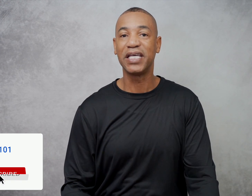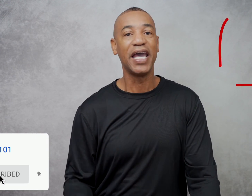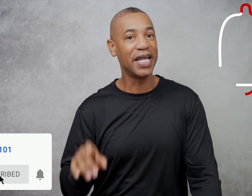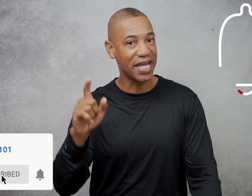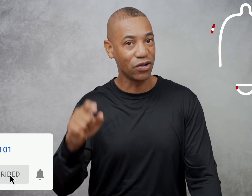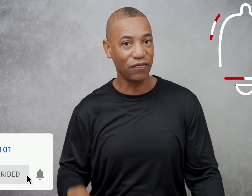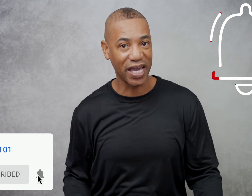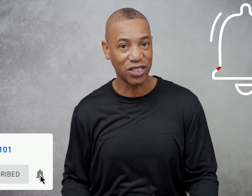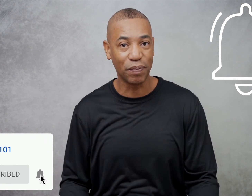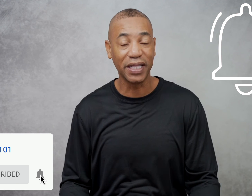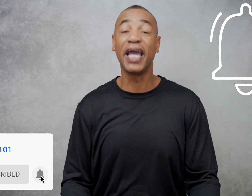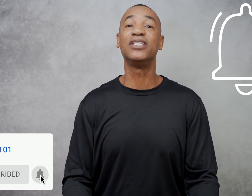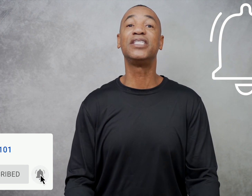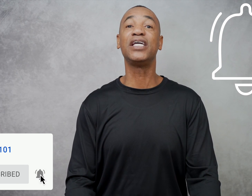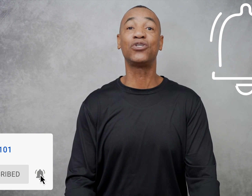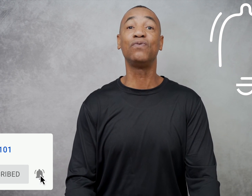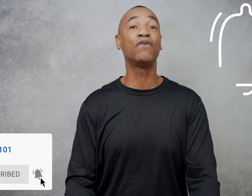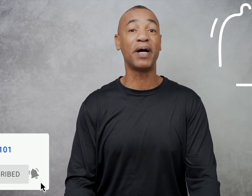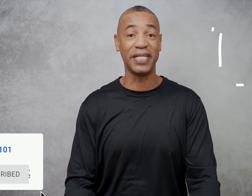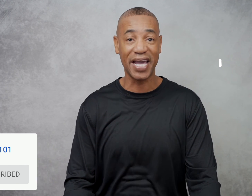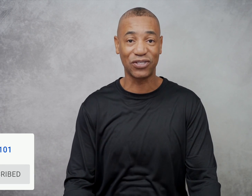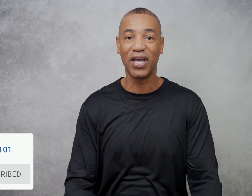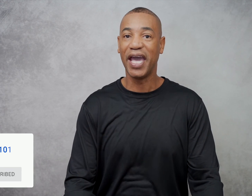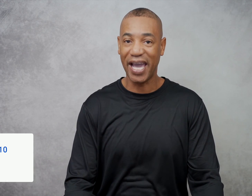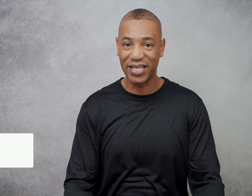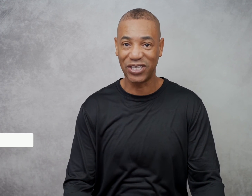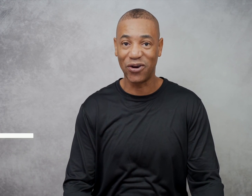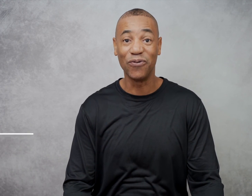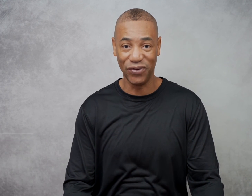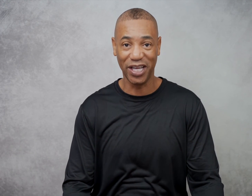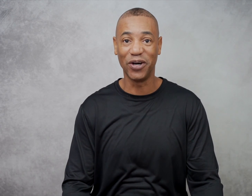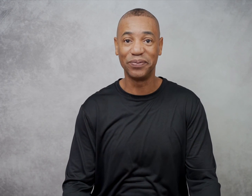hit that notification button and stay tuned for my next ASL video.